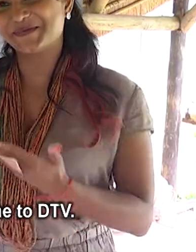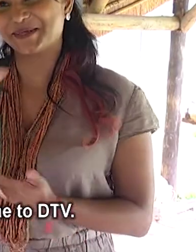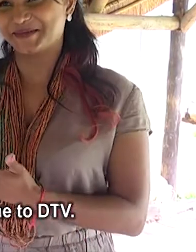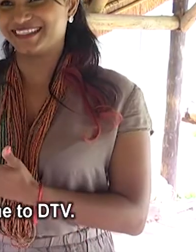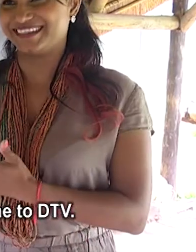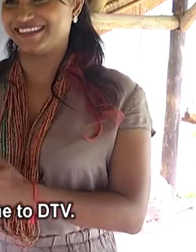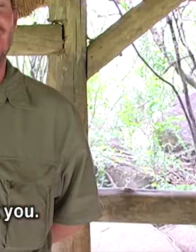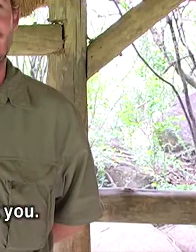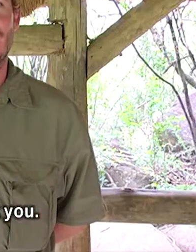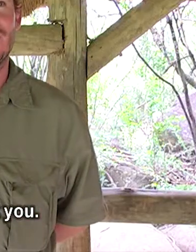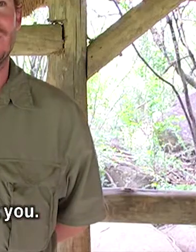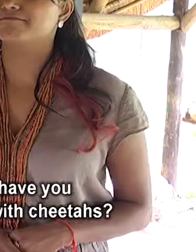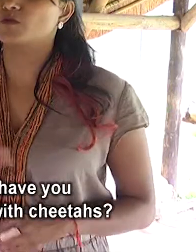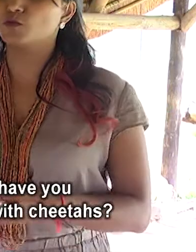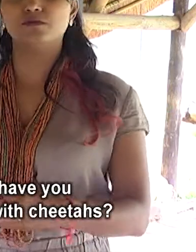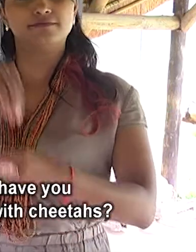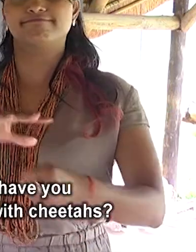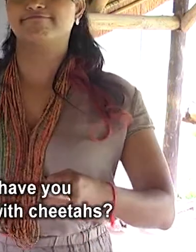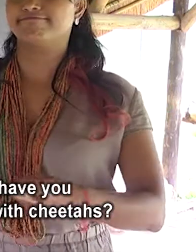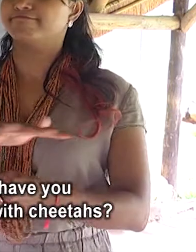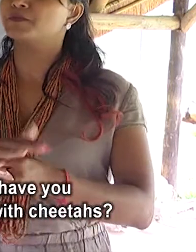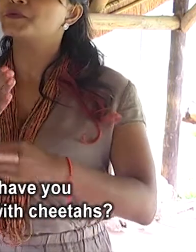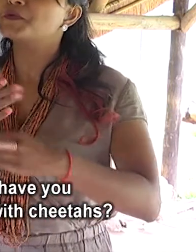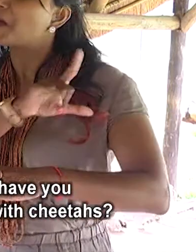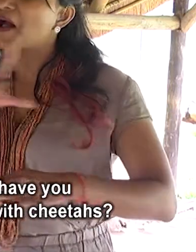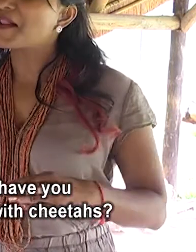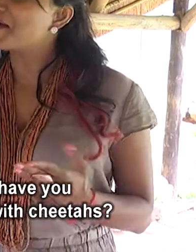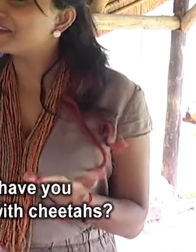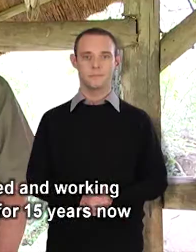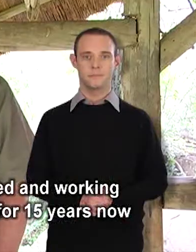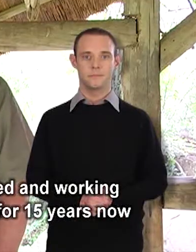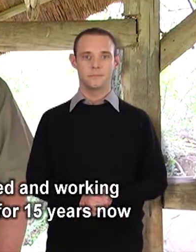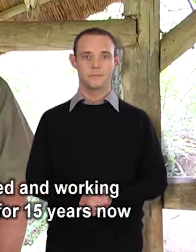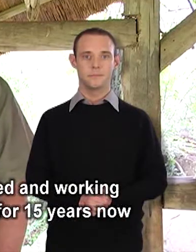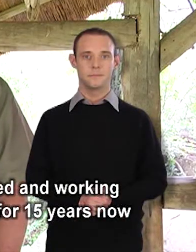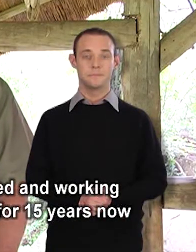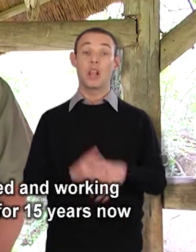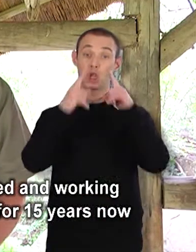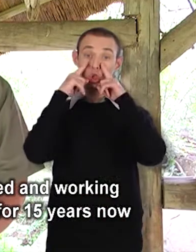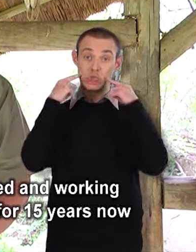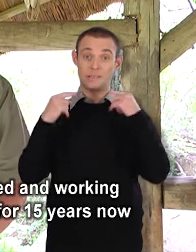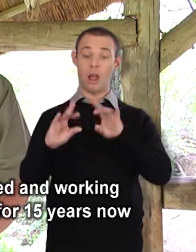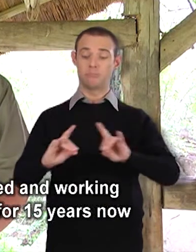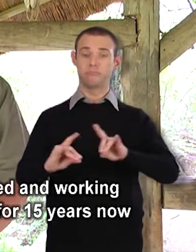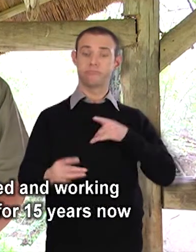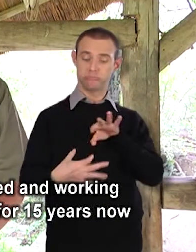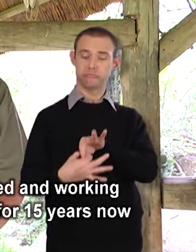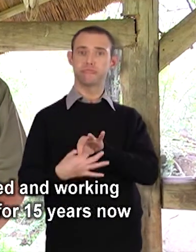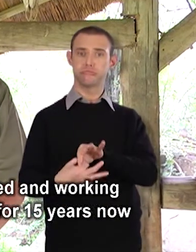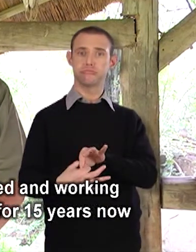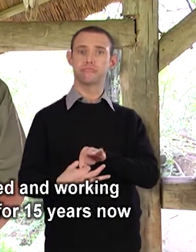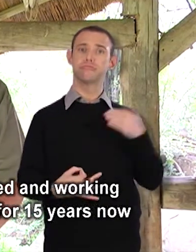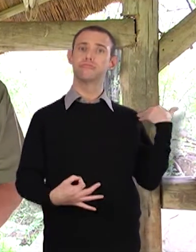Hi, welcome to DTV. Thank you. How long have you been working with cheetahs? Well, I've been involved with working with cheetah for